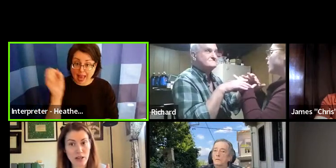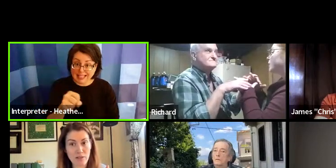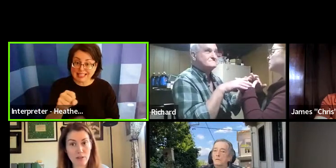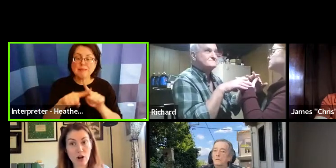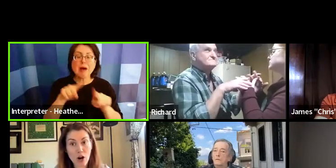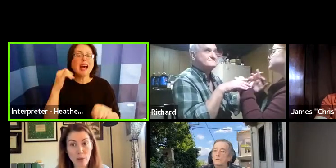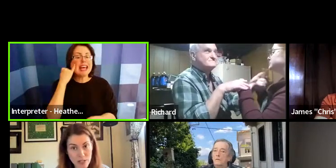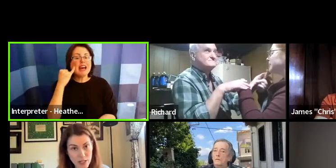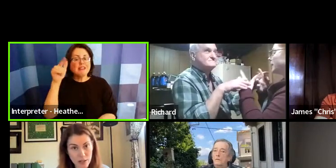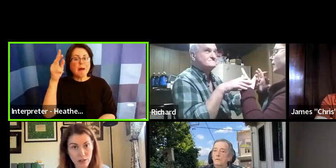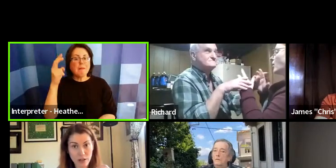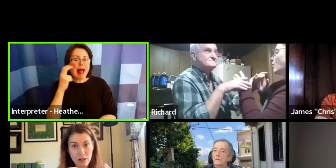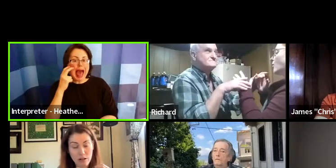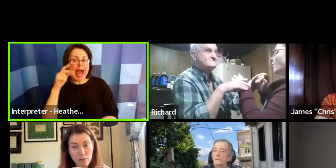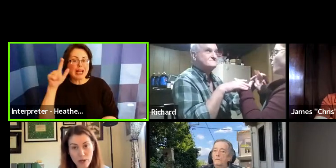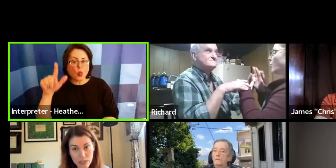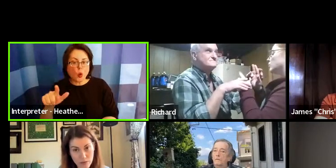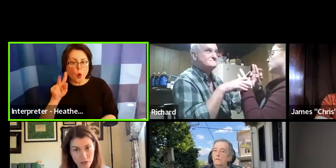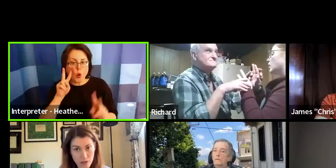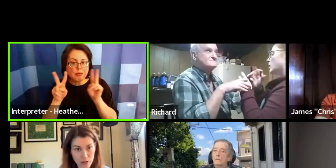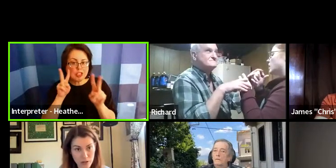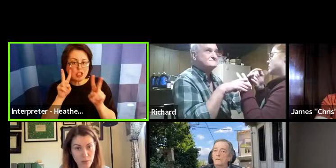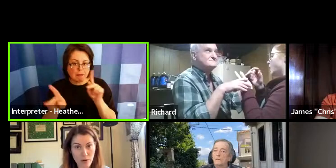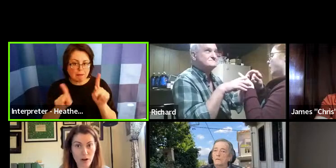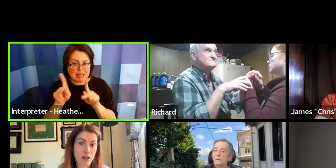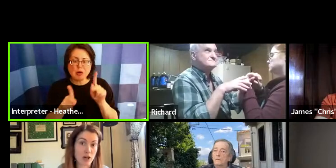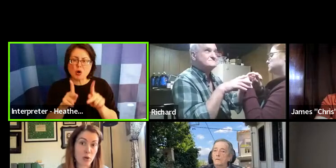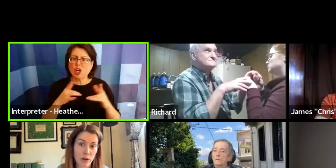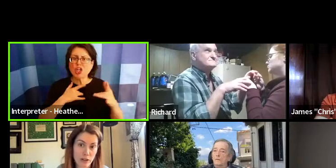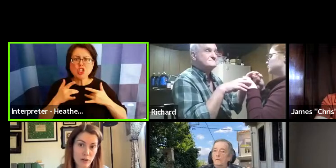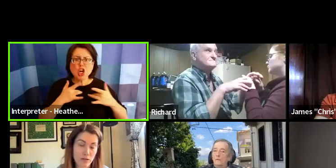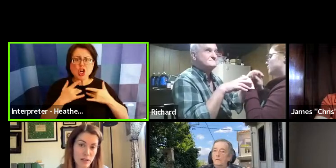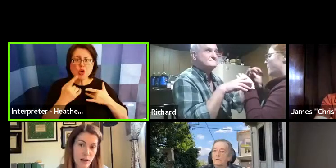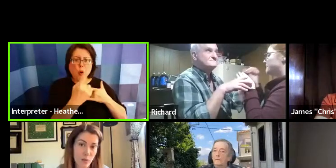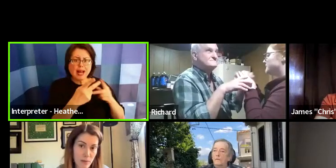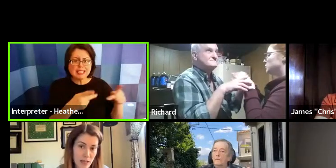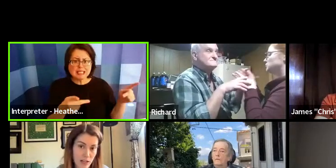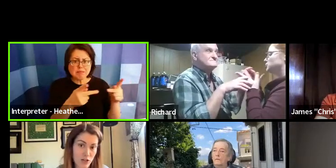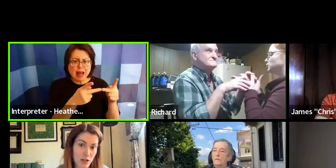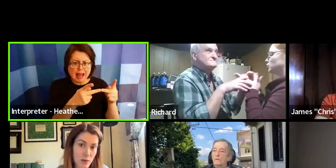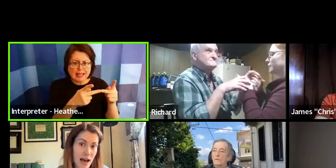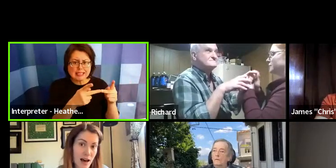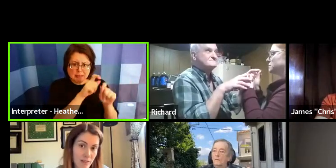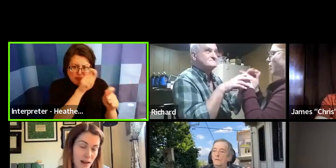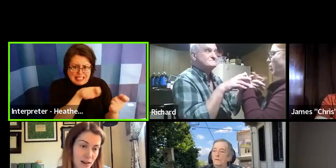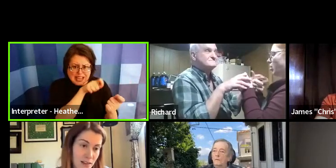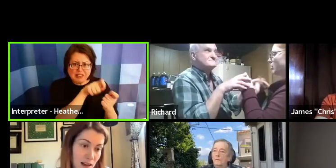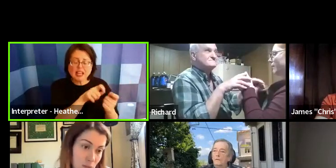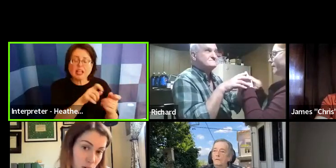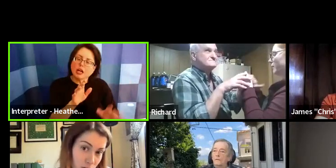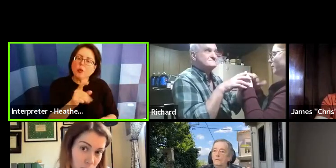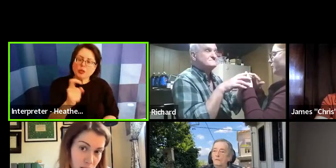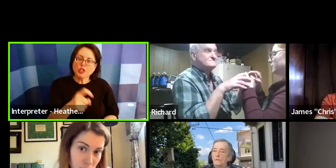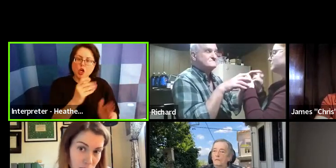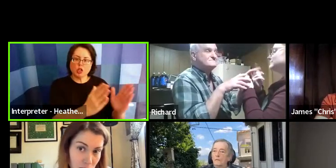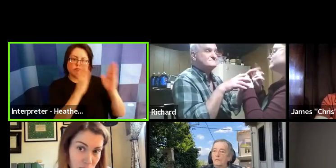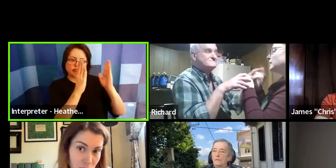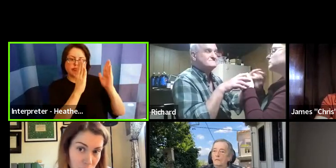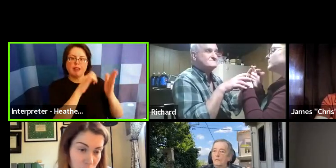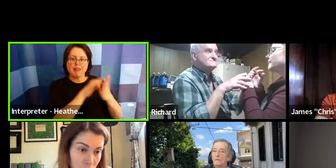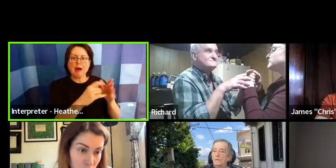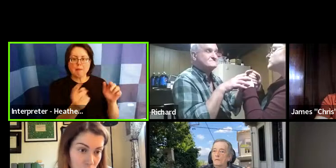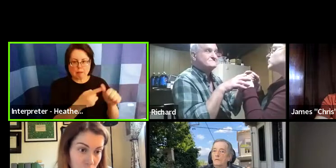make sure that if there are particular points of concern, that we're not ignoring those and that we're making sure that we have that input from this